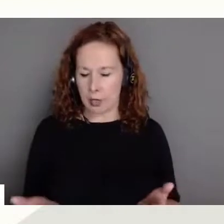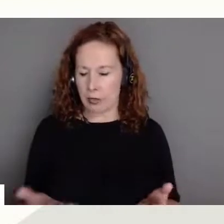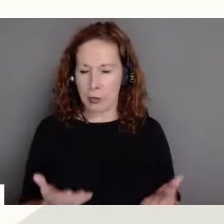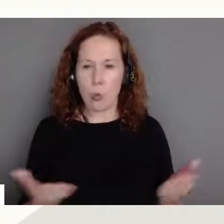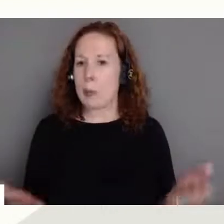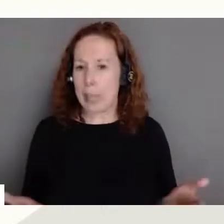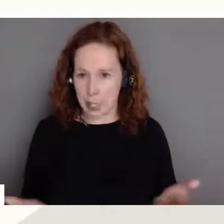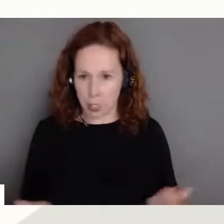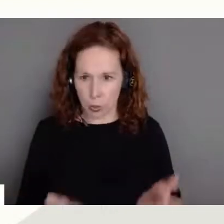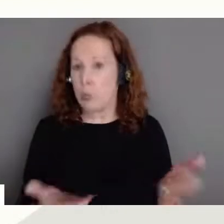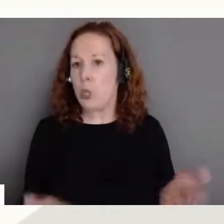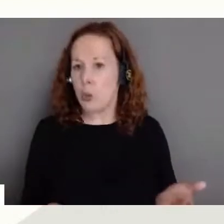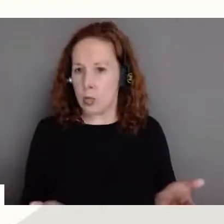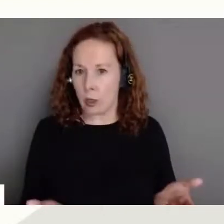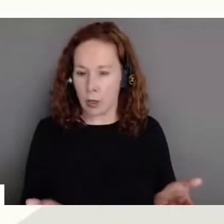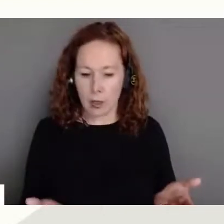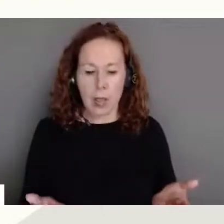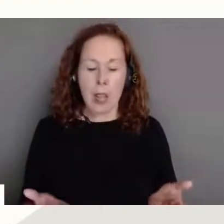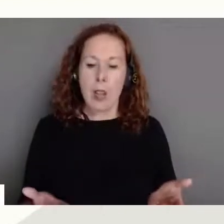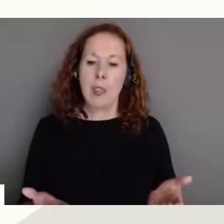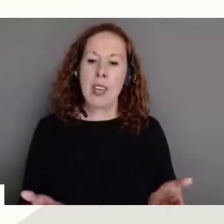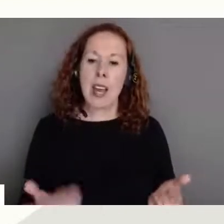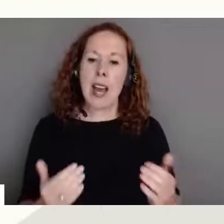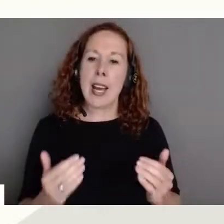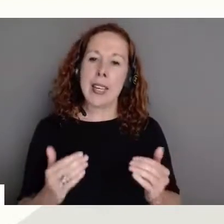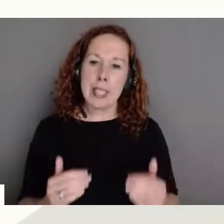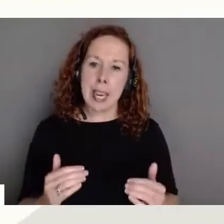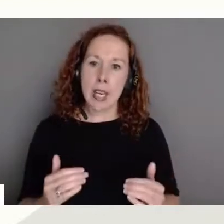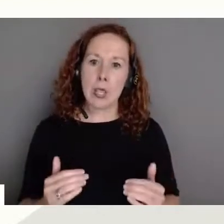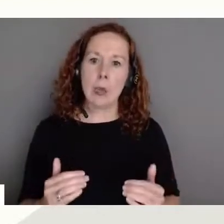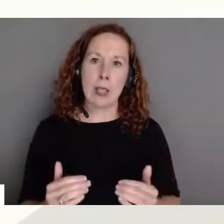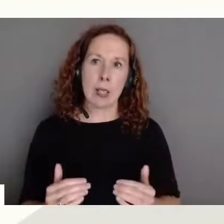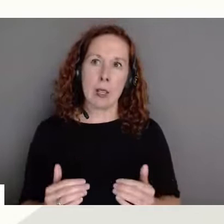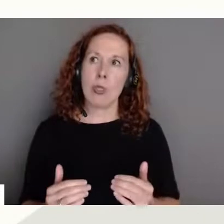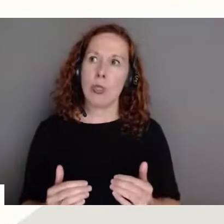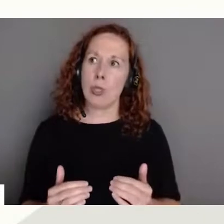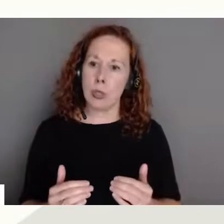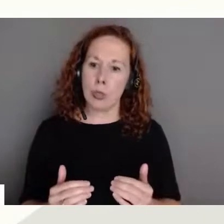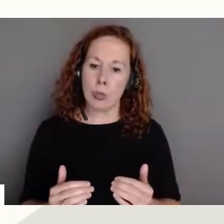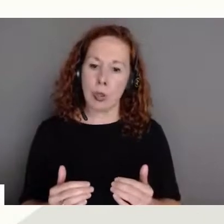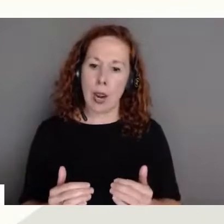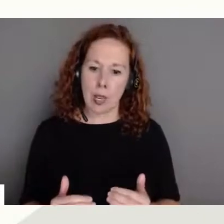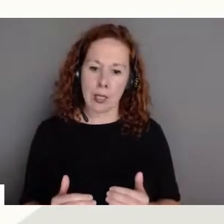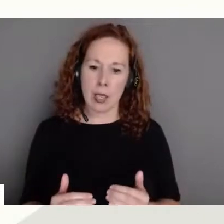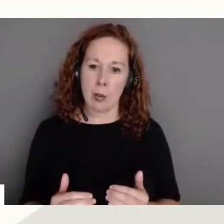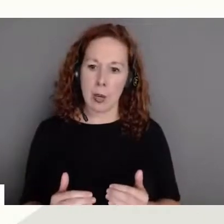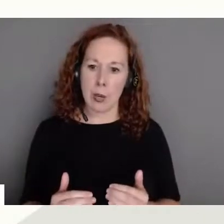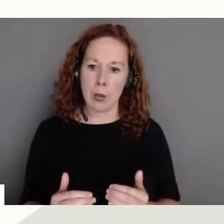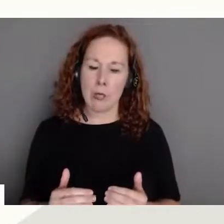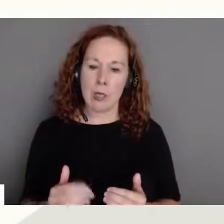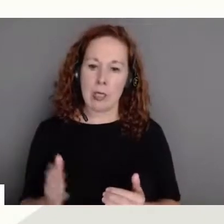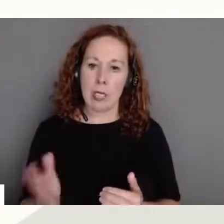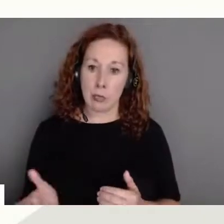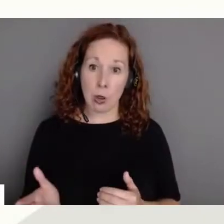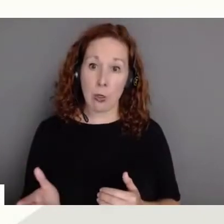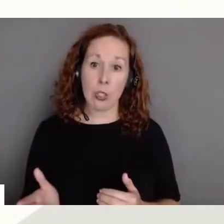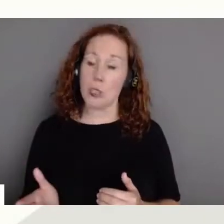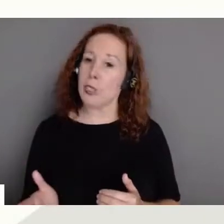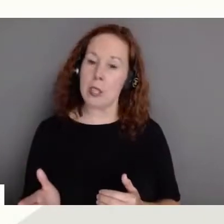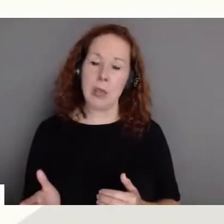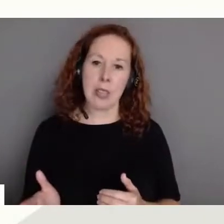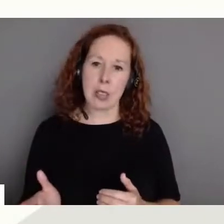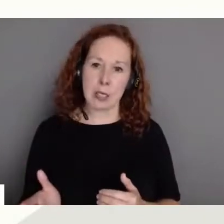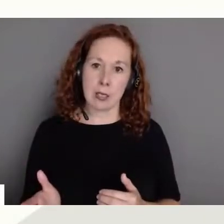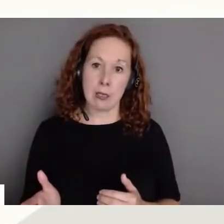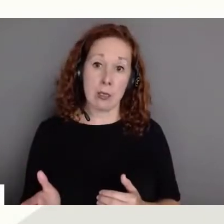analogy of whiplash or Yeah, music, the yeah. added layer when it comes to asking about deaf culture